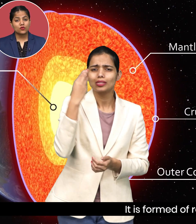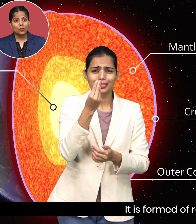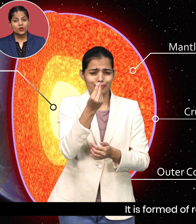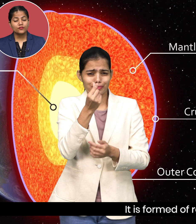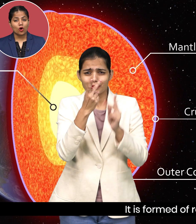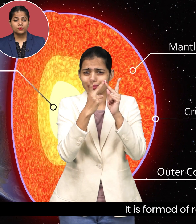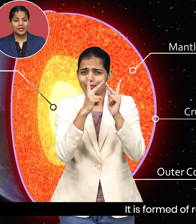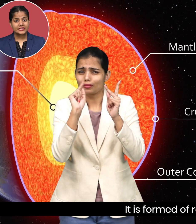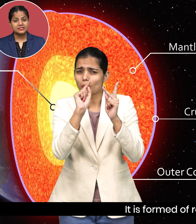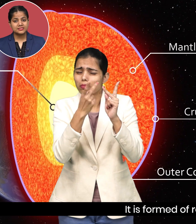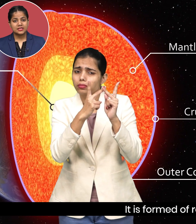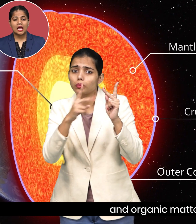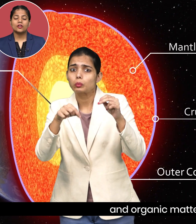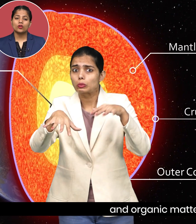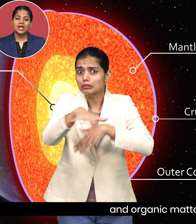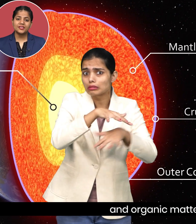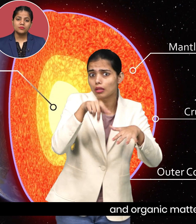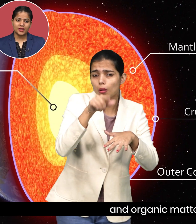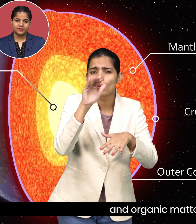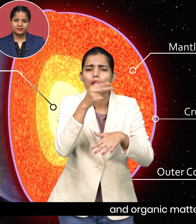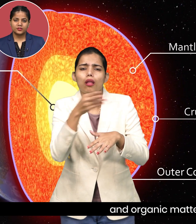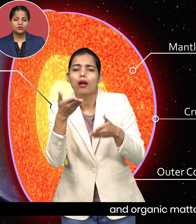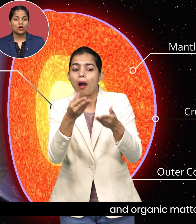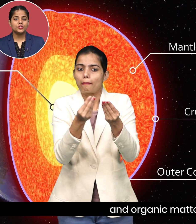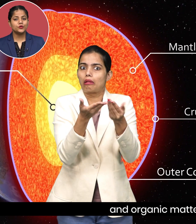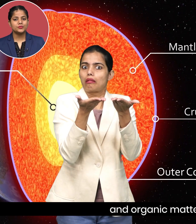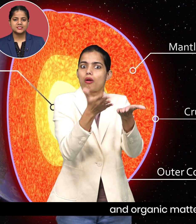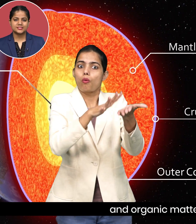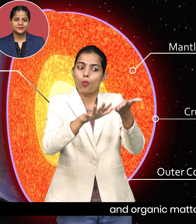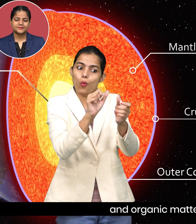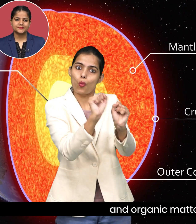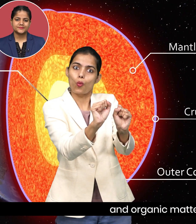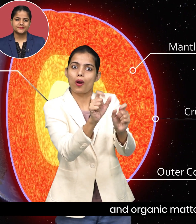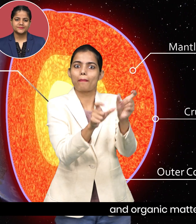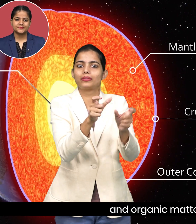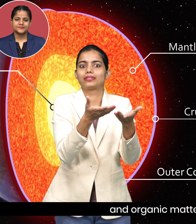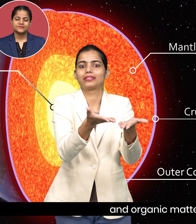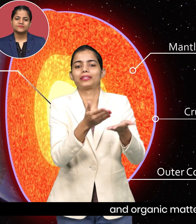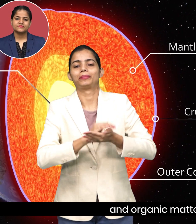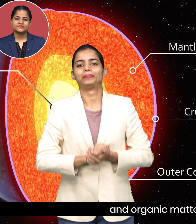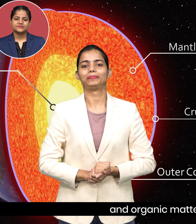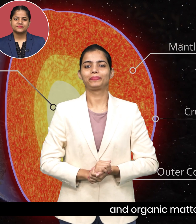It is formed of rock particles and organic matter called humus.